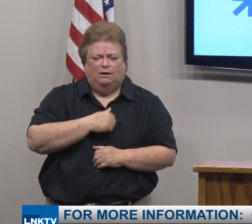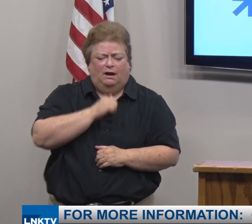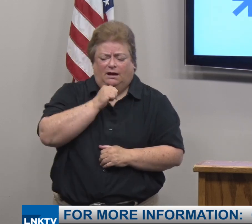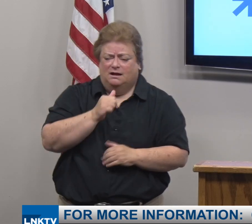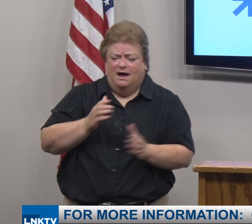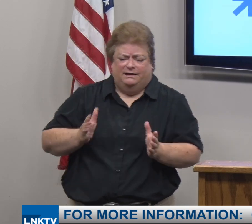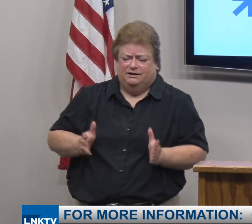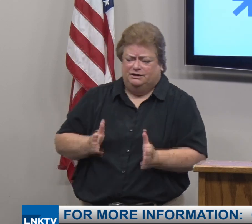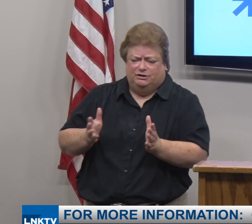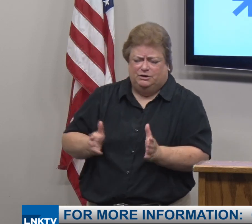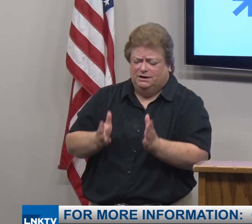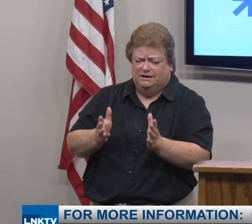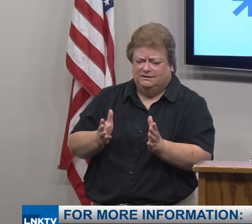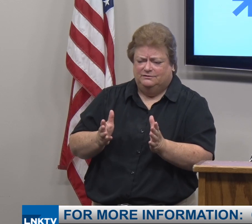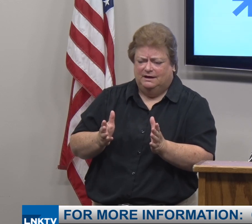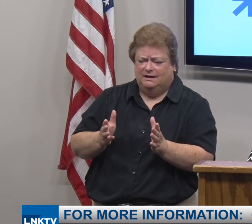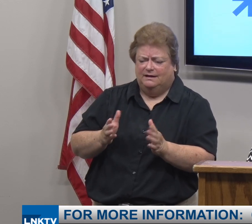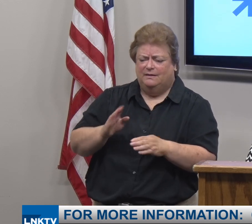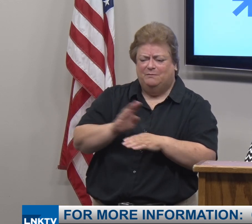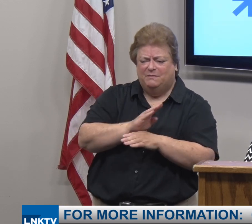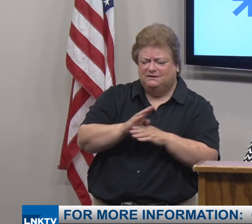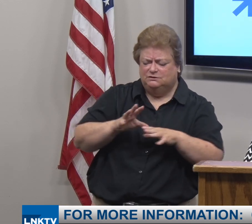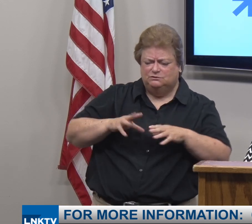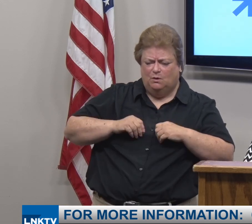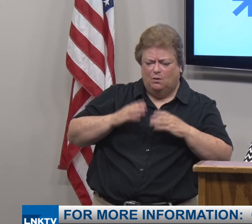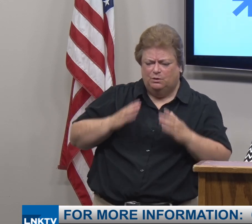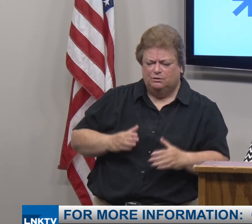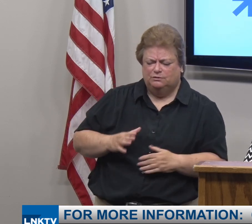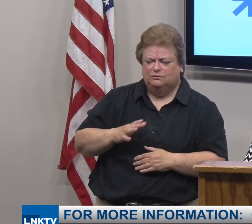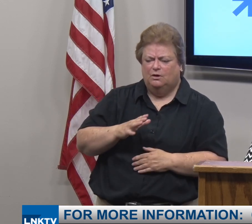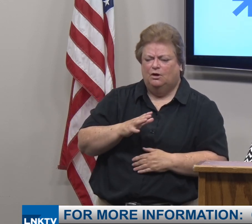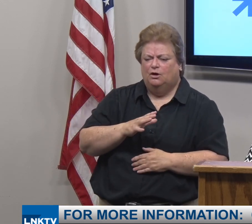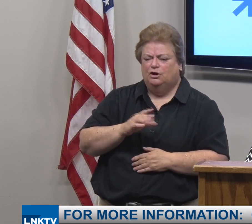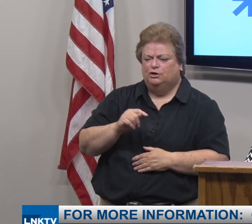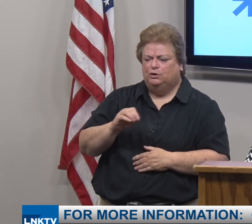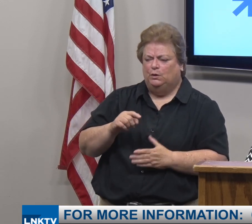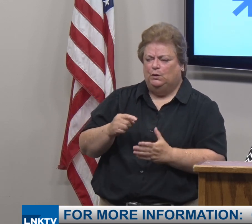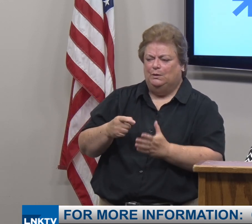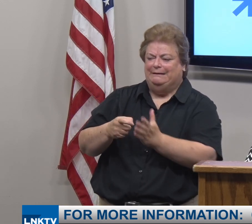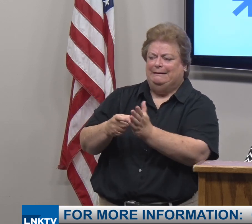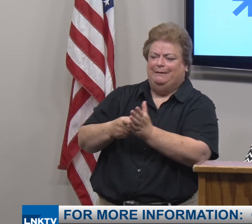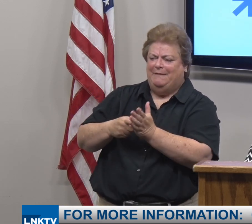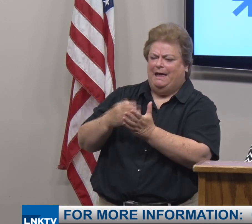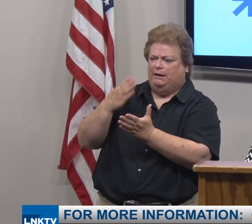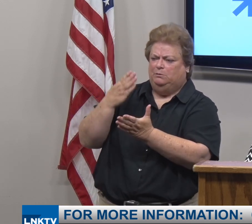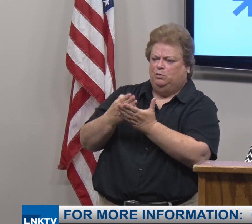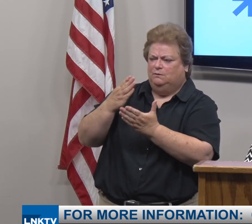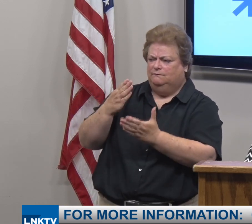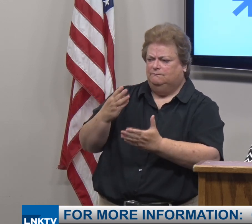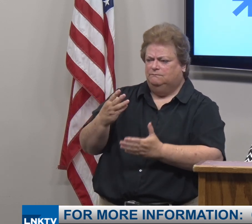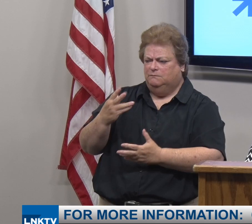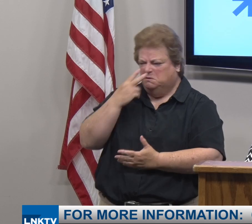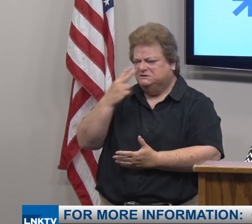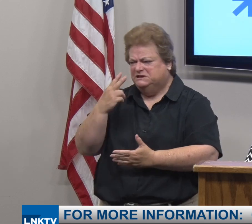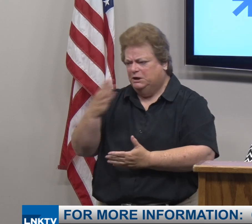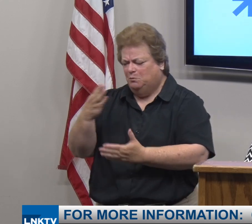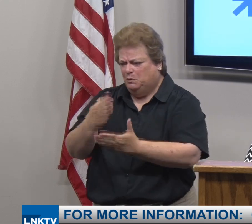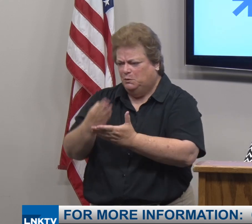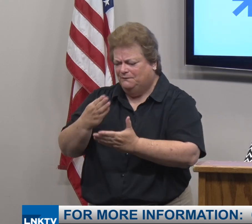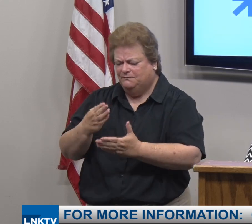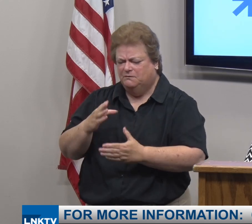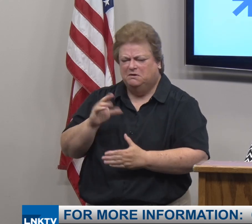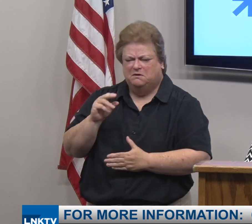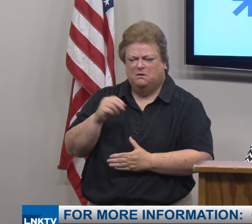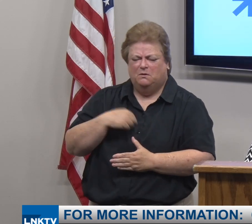encouraging business owners or others to demand any kind of proof of that situation.